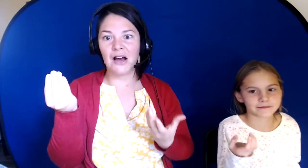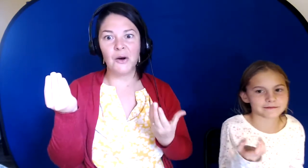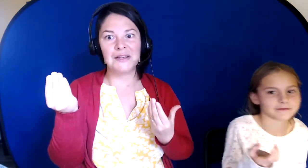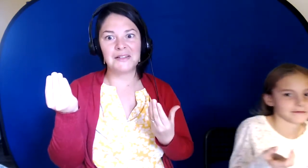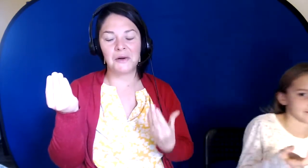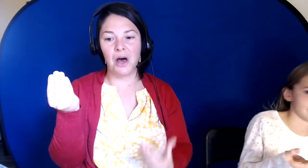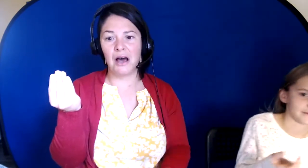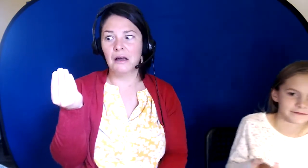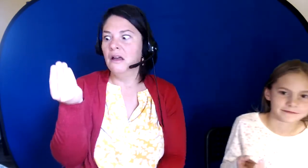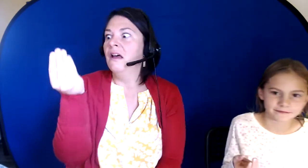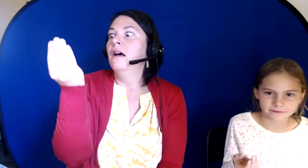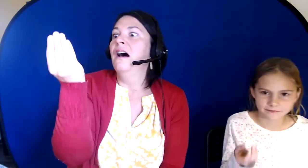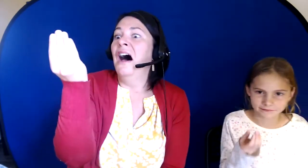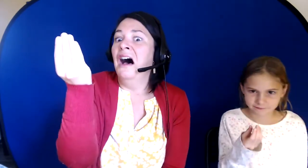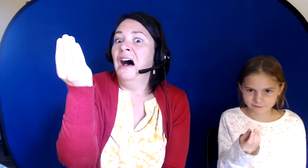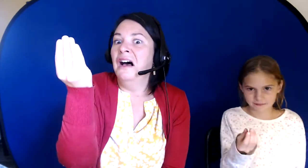in so long.